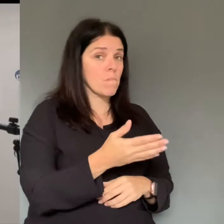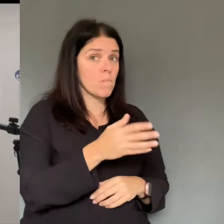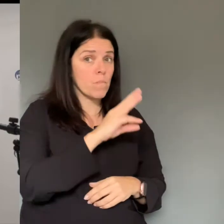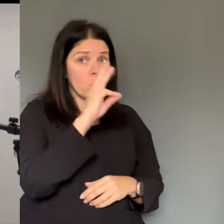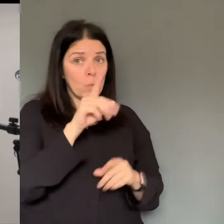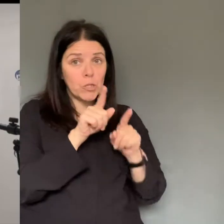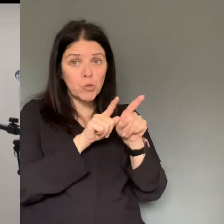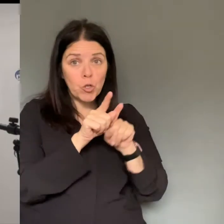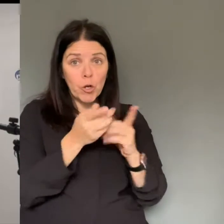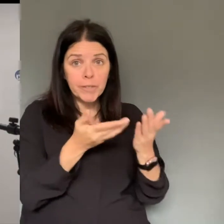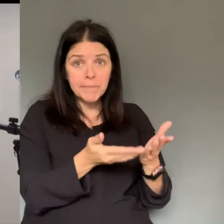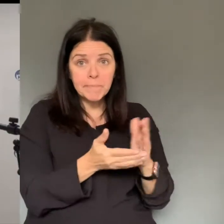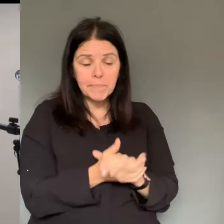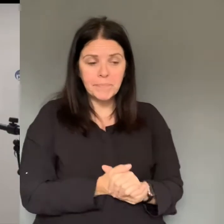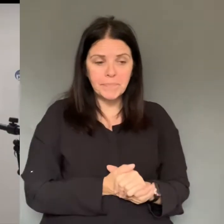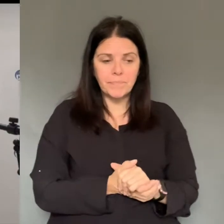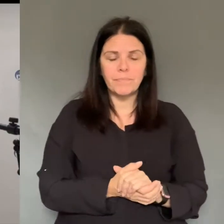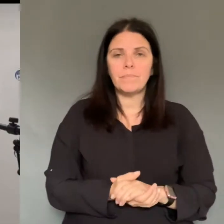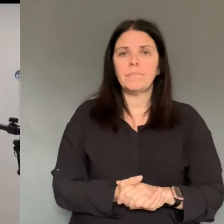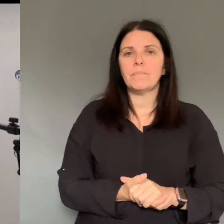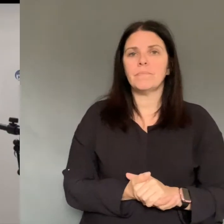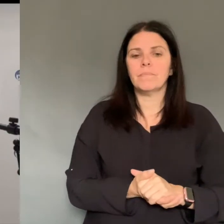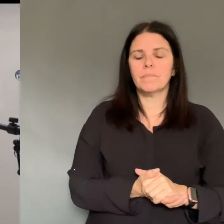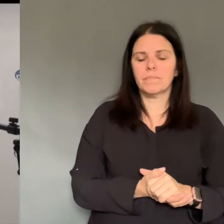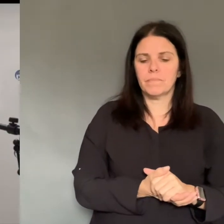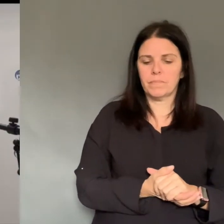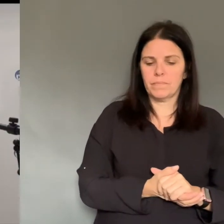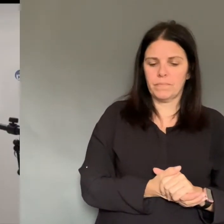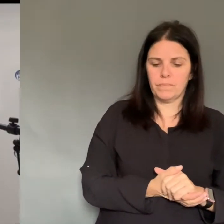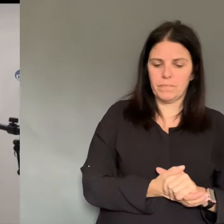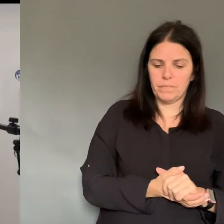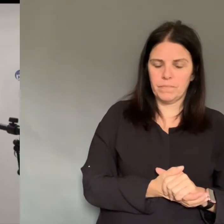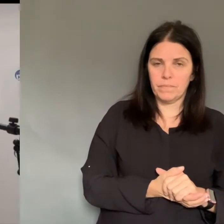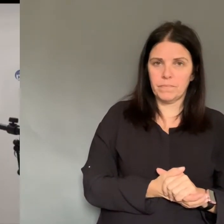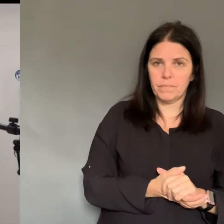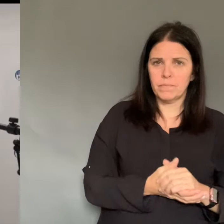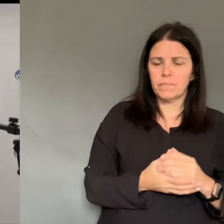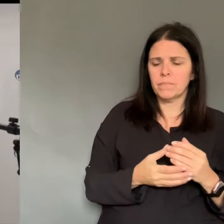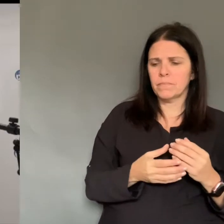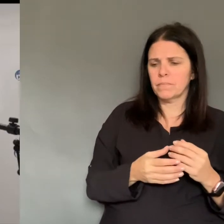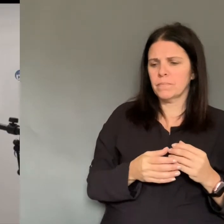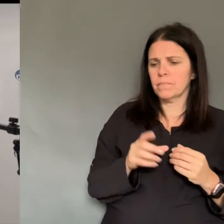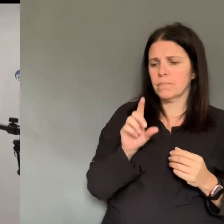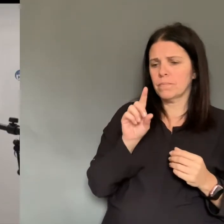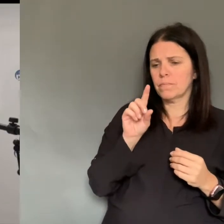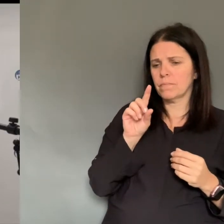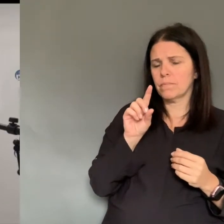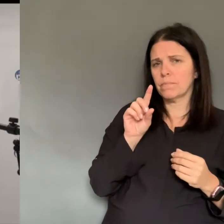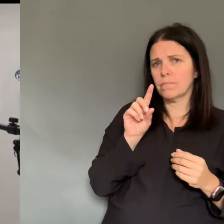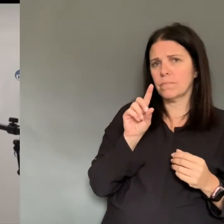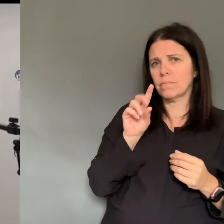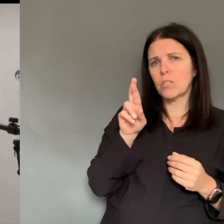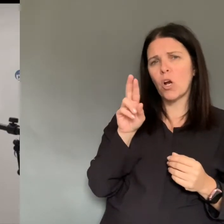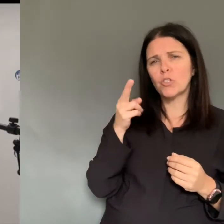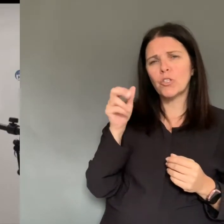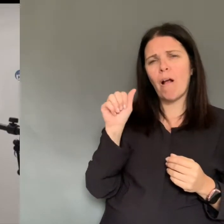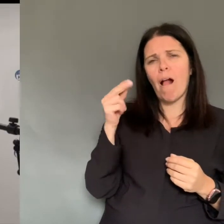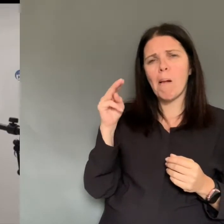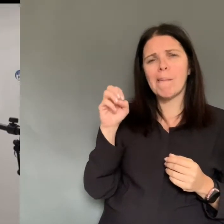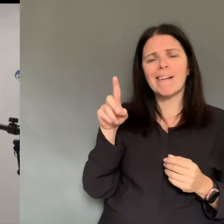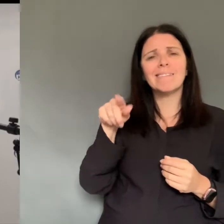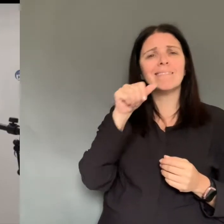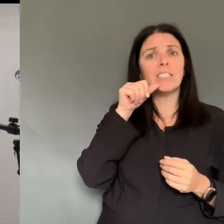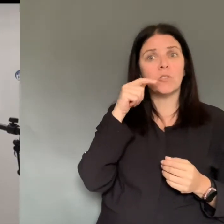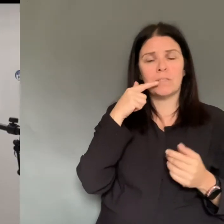seen in the last couple of days are a result of the backlog that is currently being cleared right now. So it may give us an indication